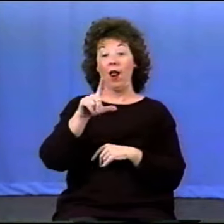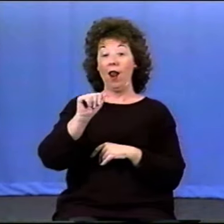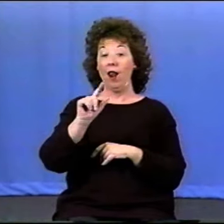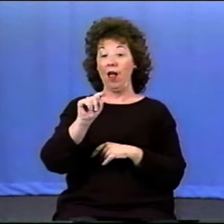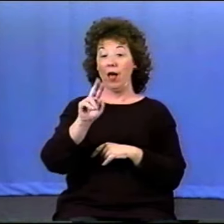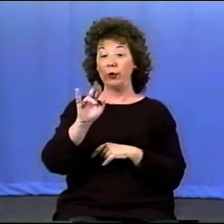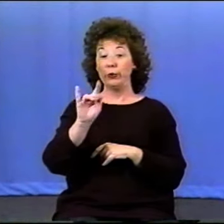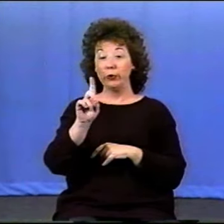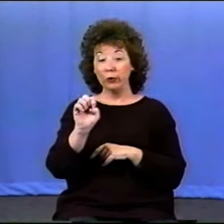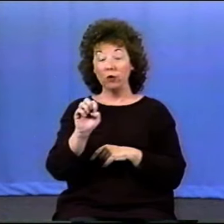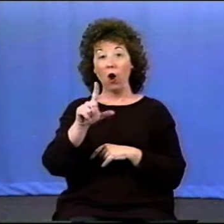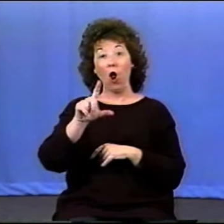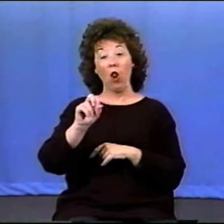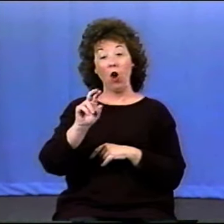still covers a fairly large area.